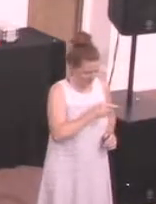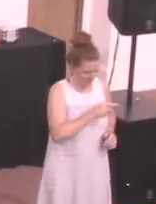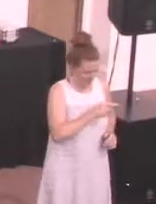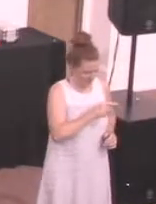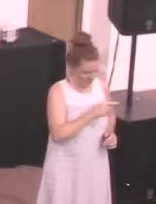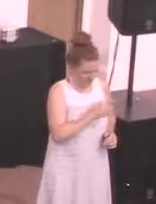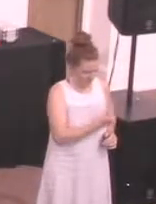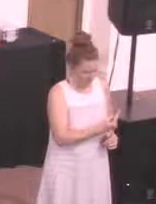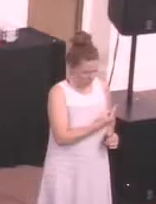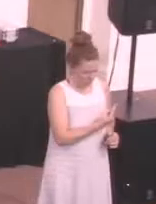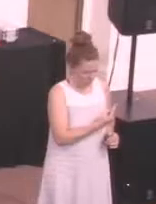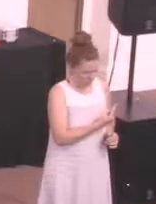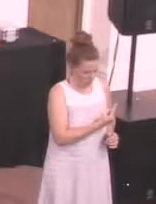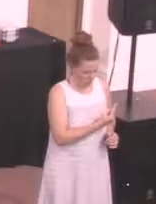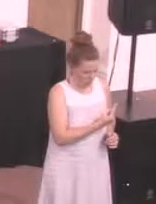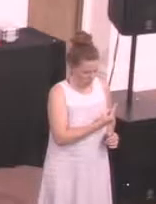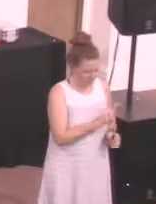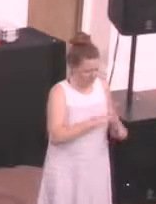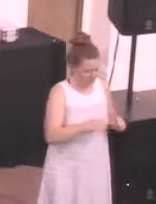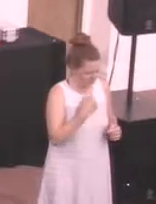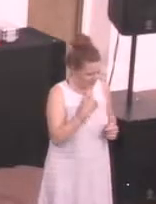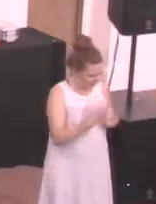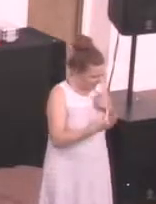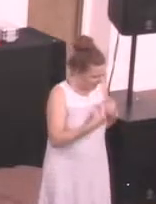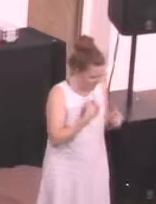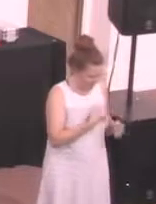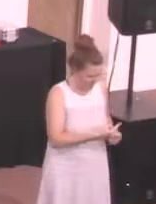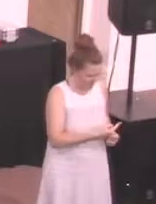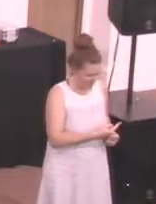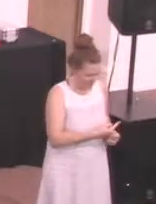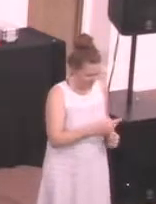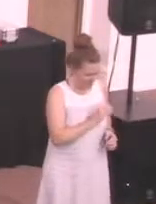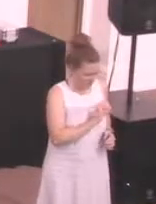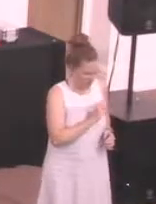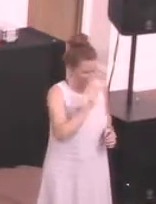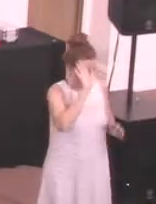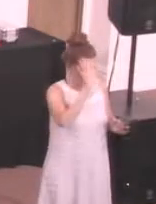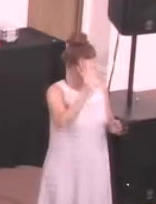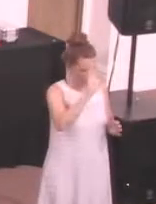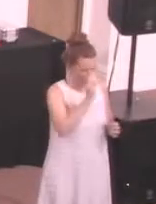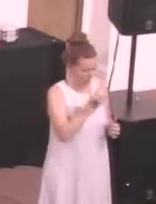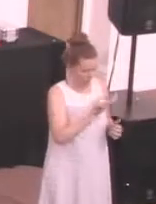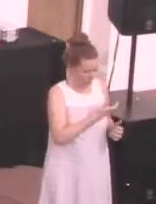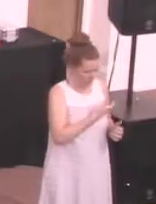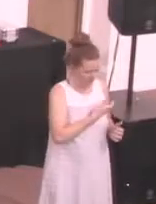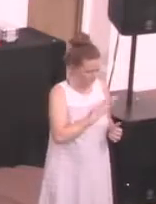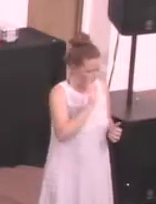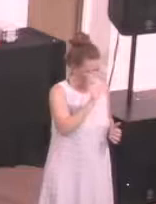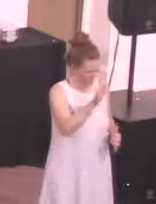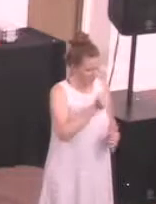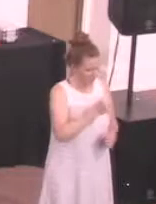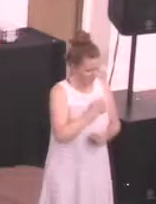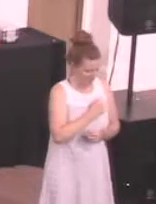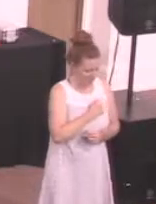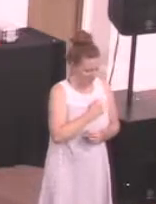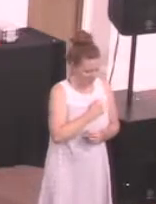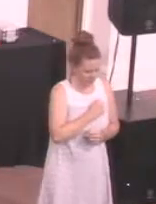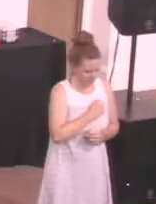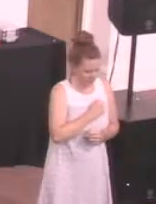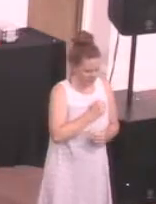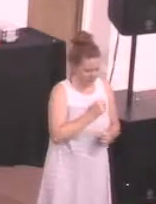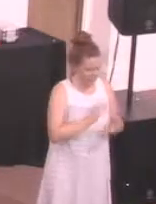are, but tell them of your grace, of your love, of